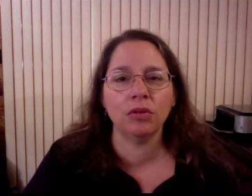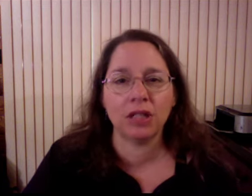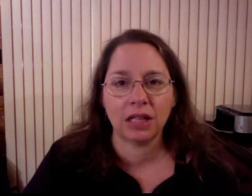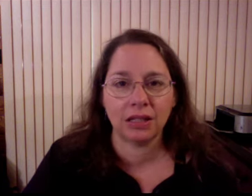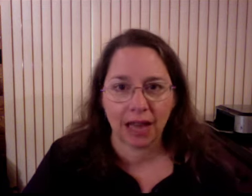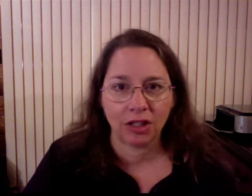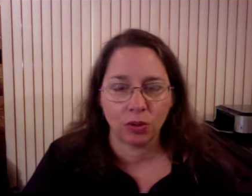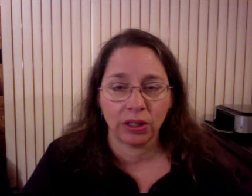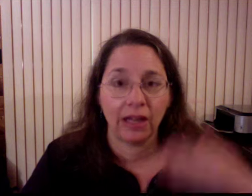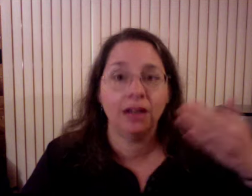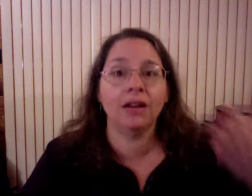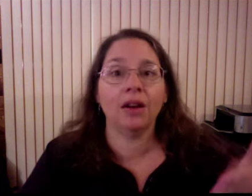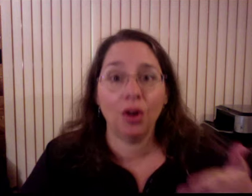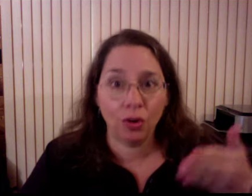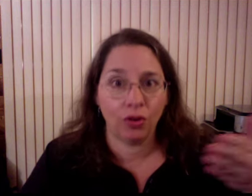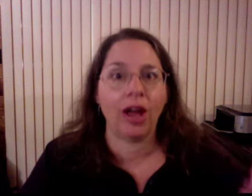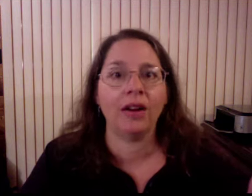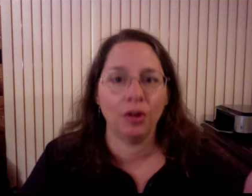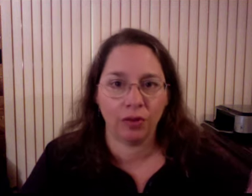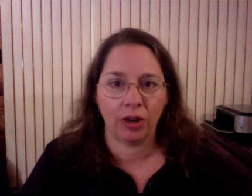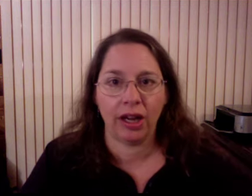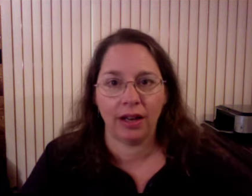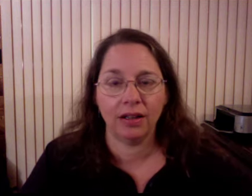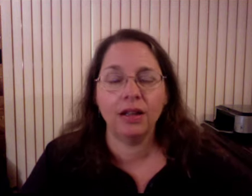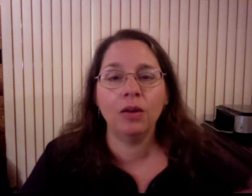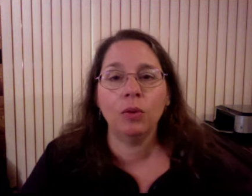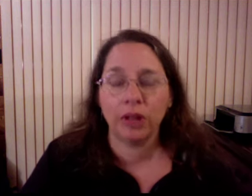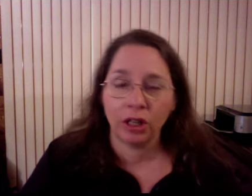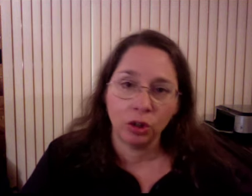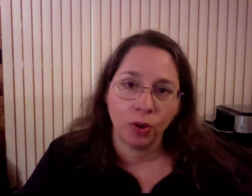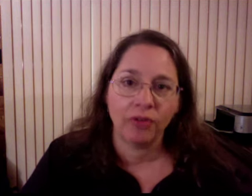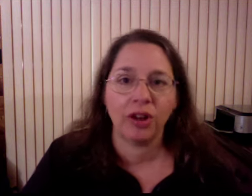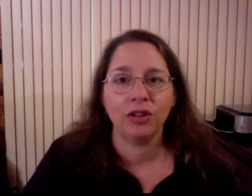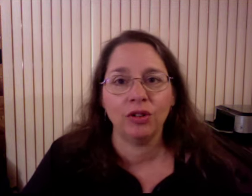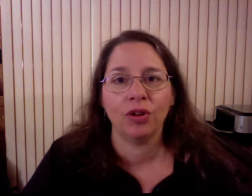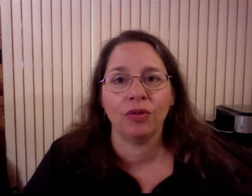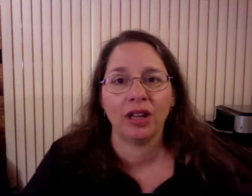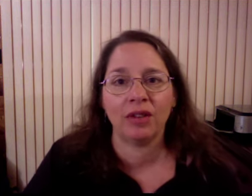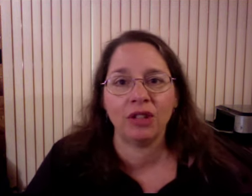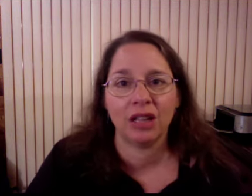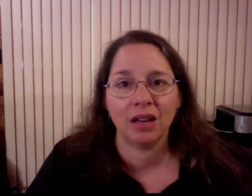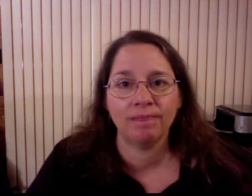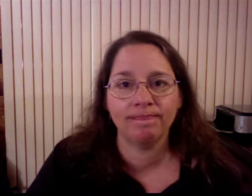sin sexually over and over again, with a new boyfriend, new girlfriend every time.